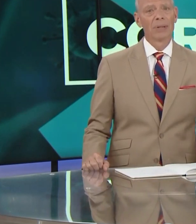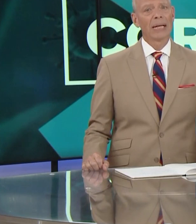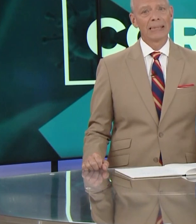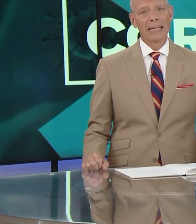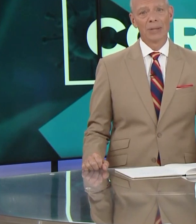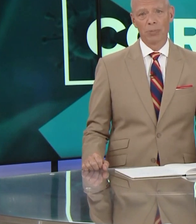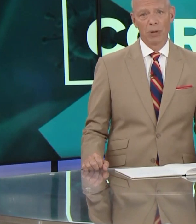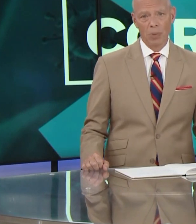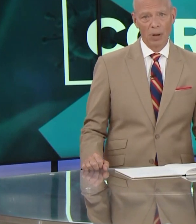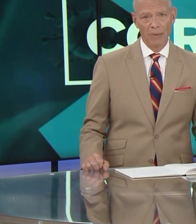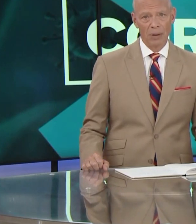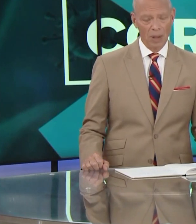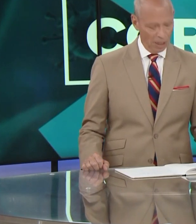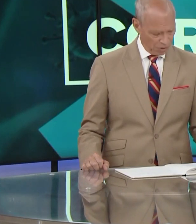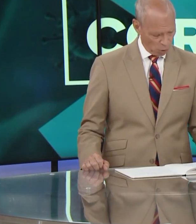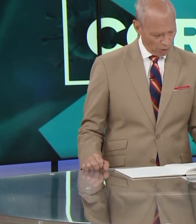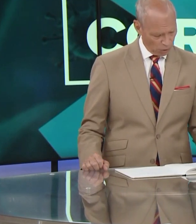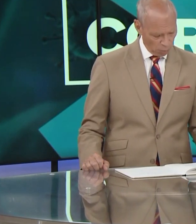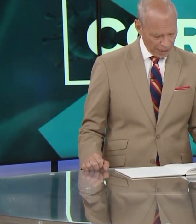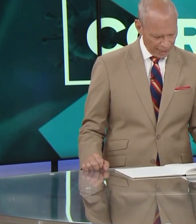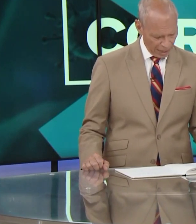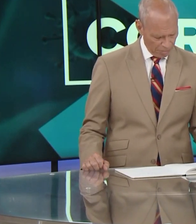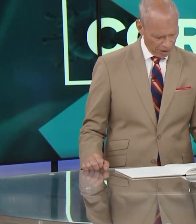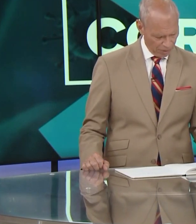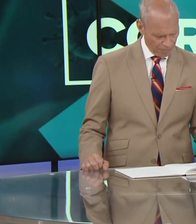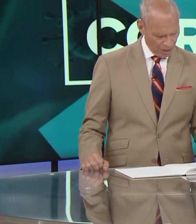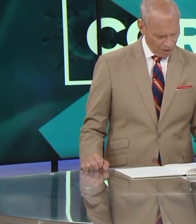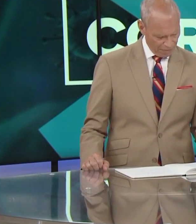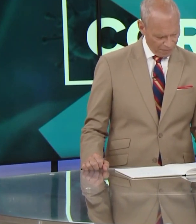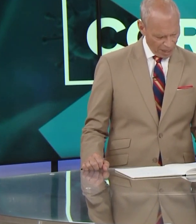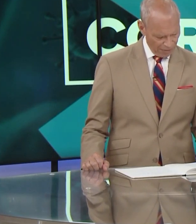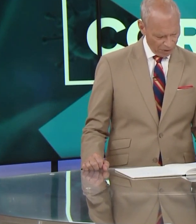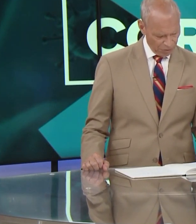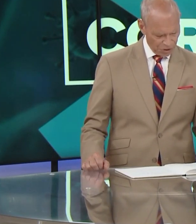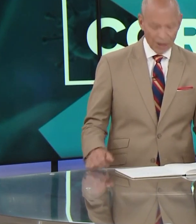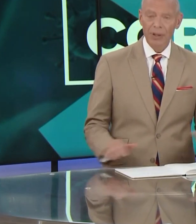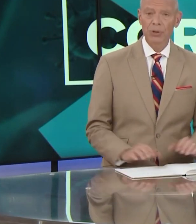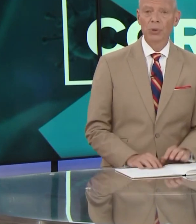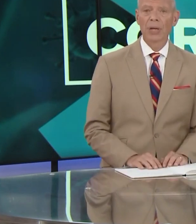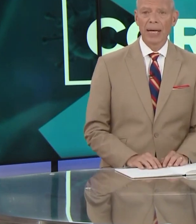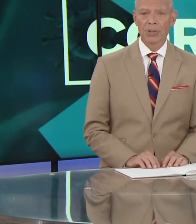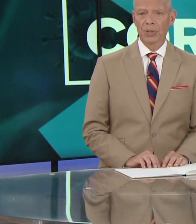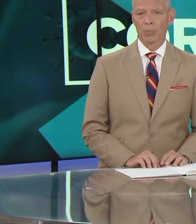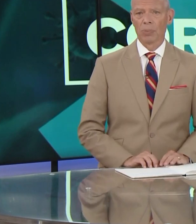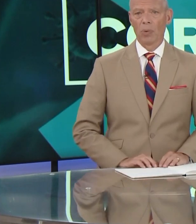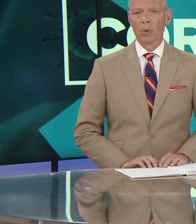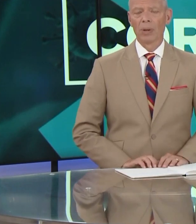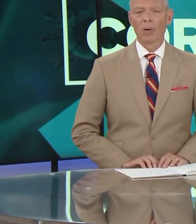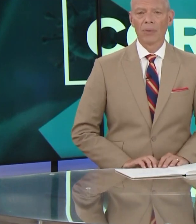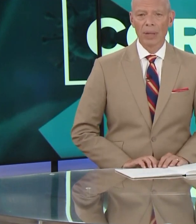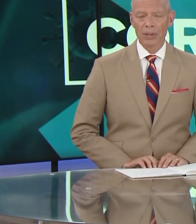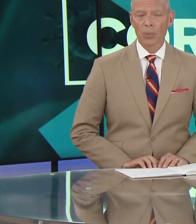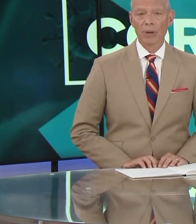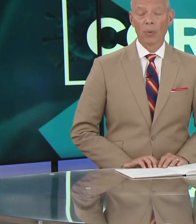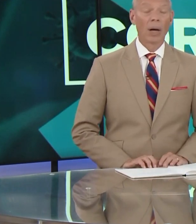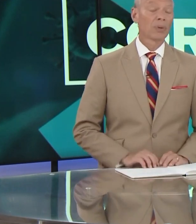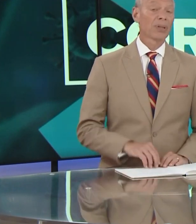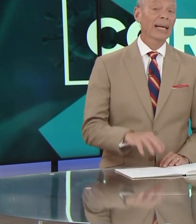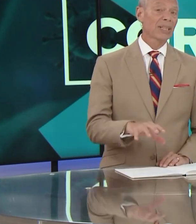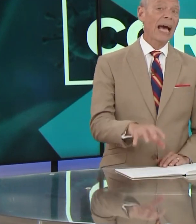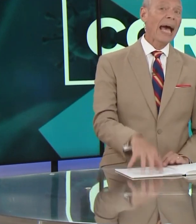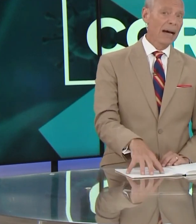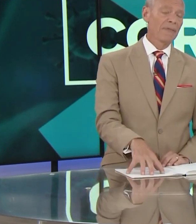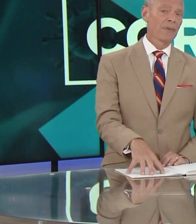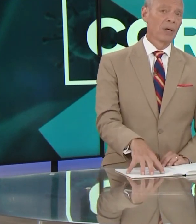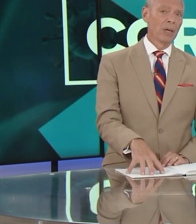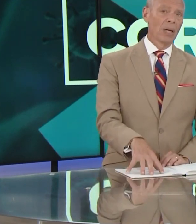that COVID-19 has been a part of our lives. A quick recap here. 572 cases reported over the last 24 hours, and